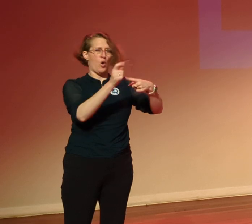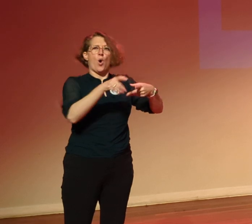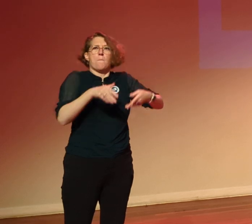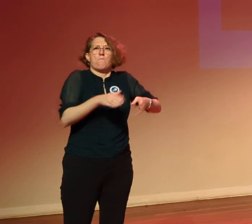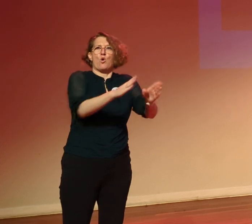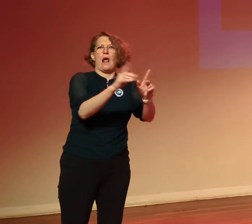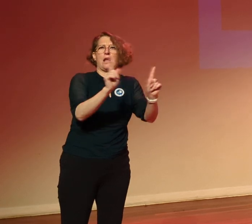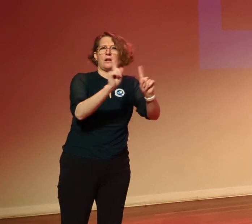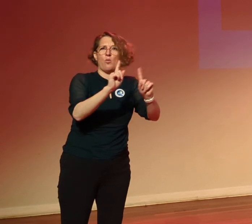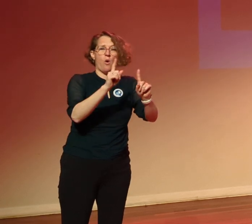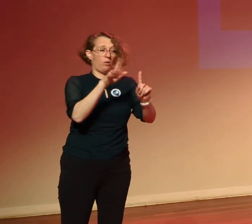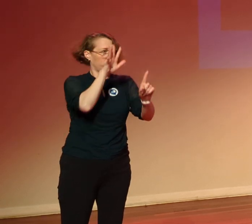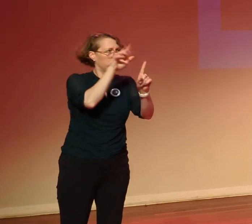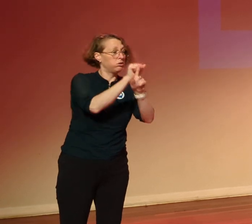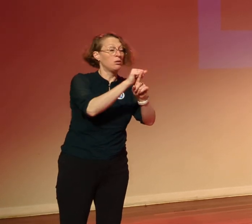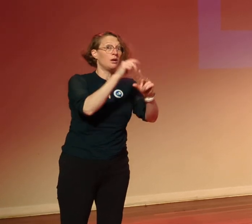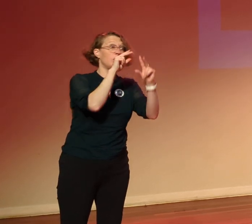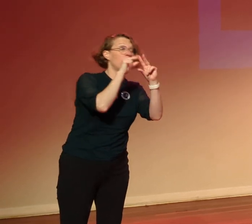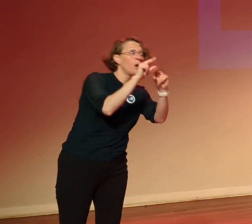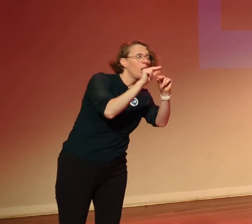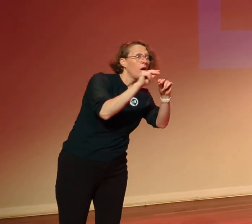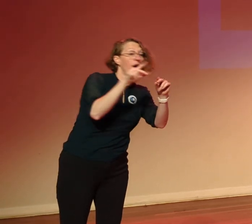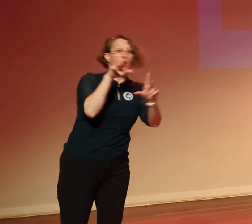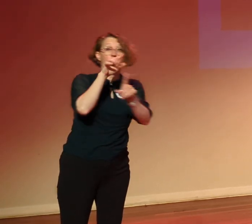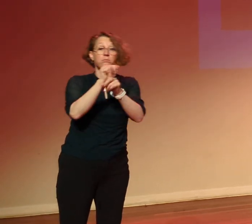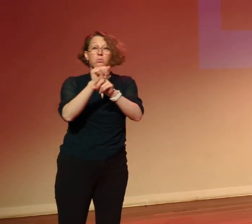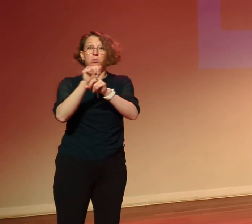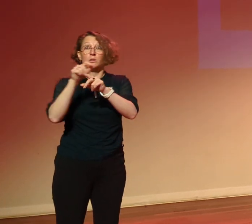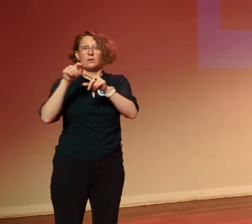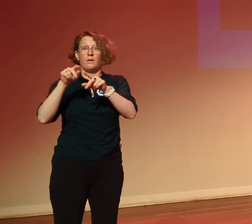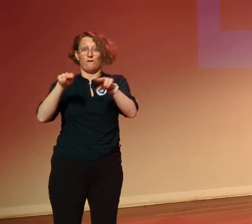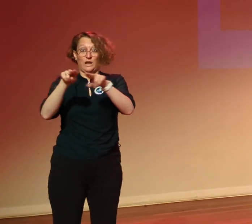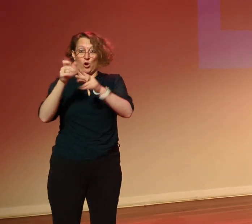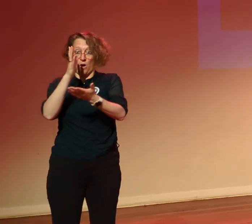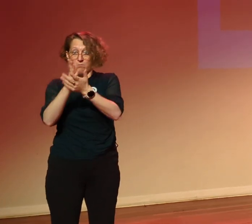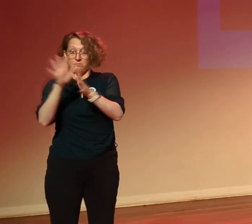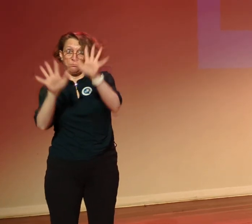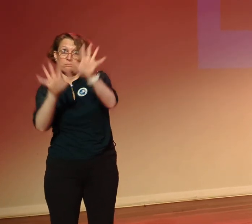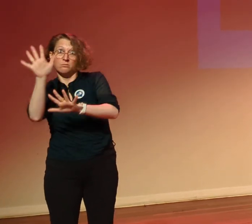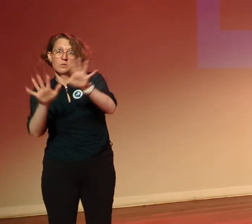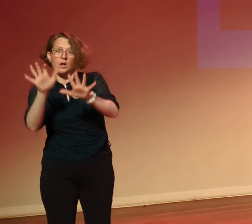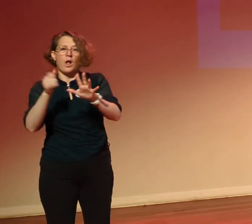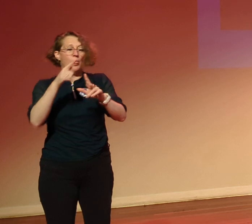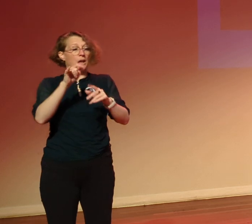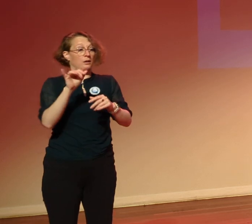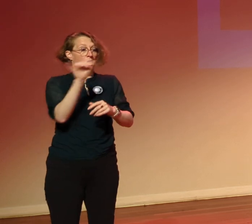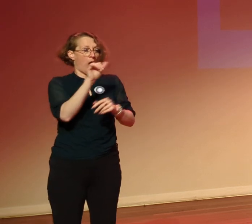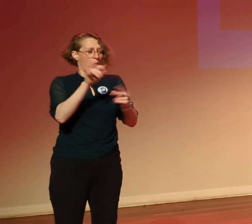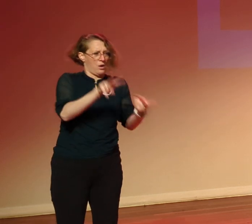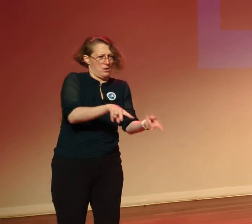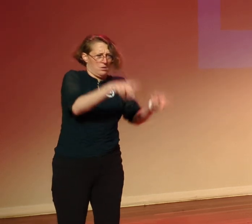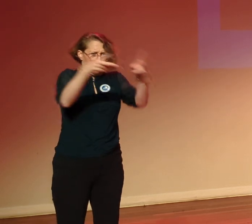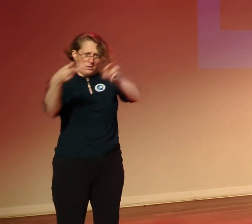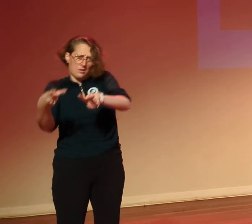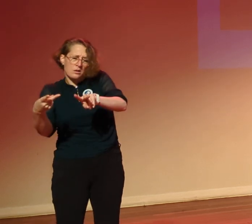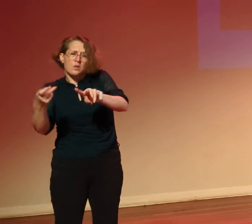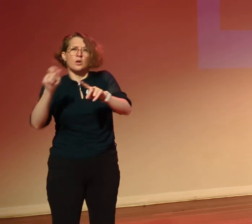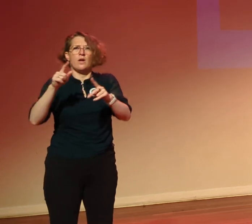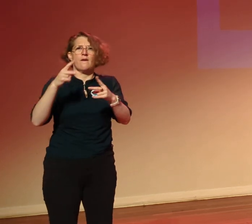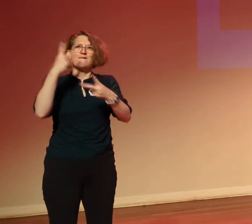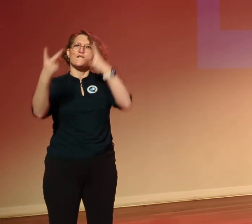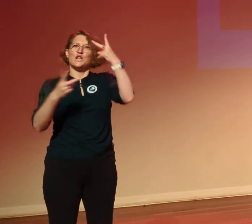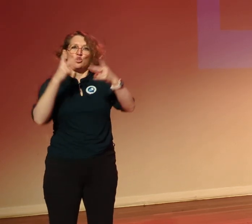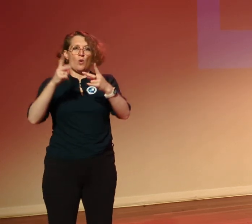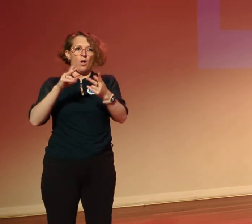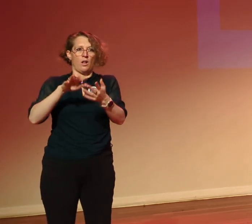whether this is speech, whether this is a video, and then it sends it to either a visual transformer, an audio encoder, the